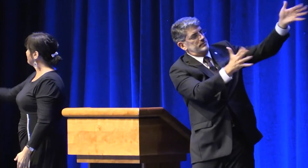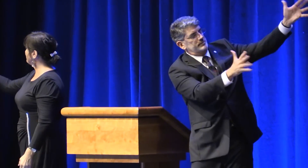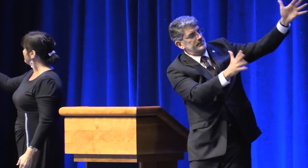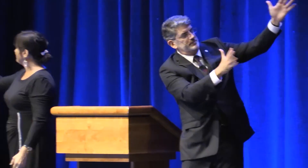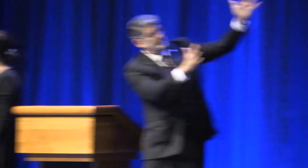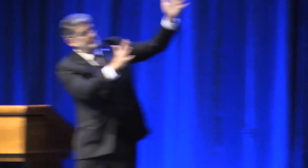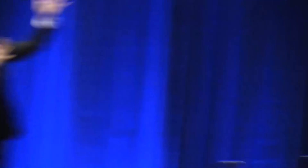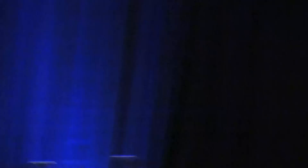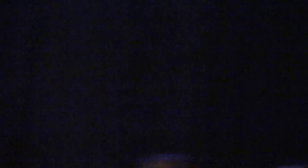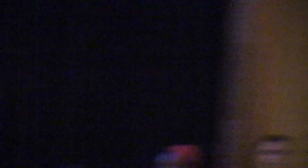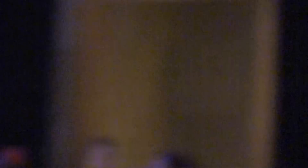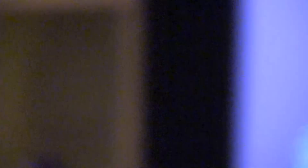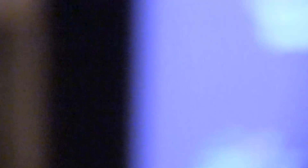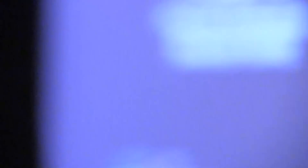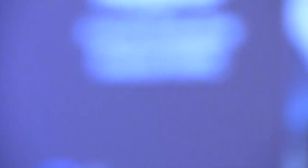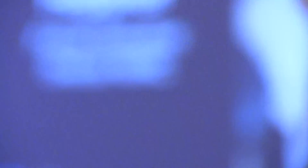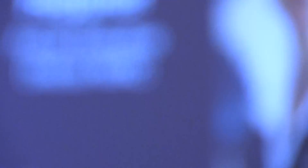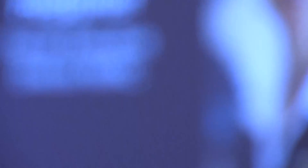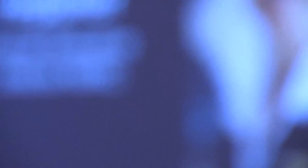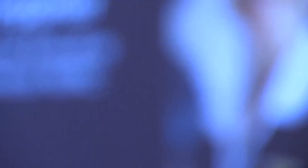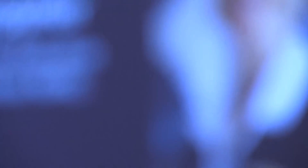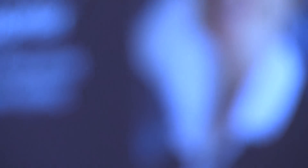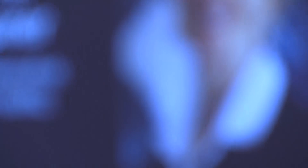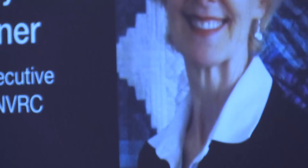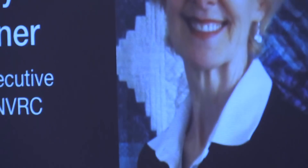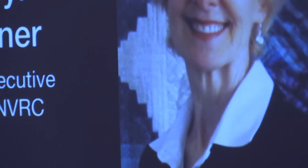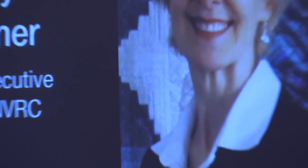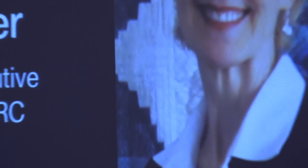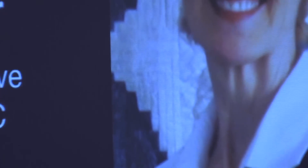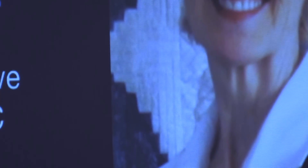on the slide. Let's give her a hand.